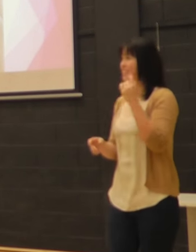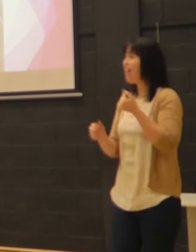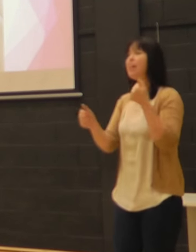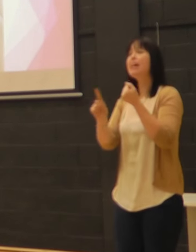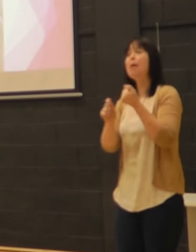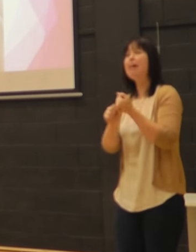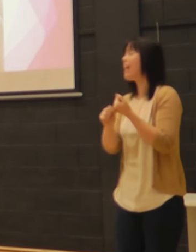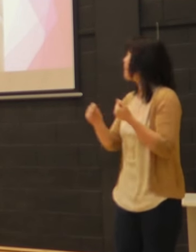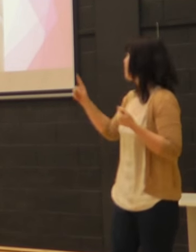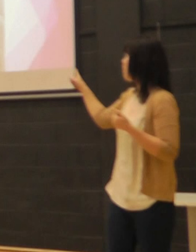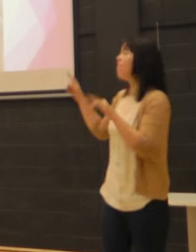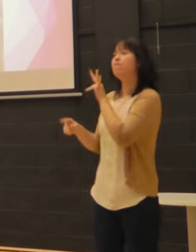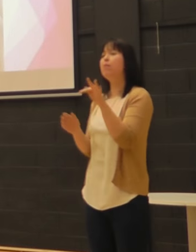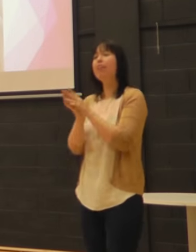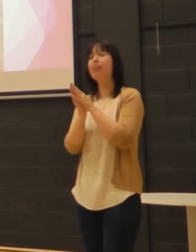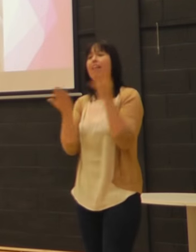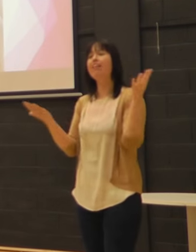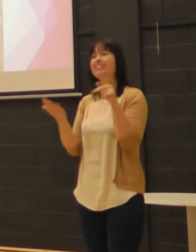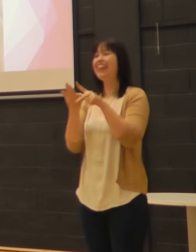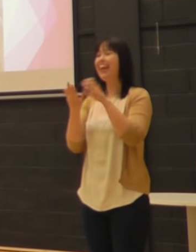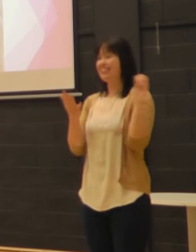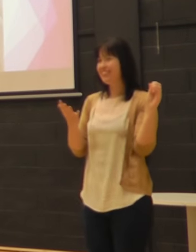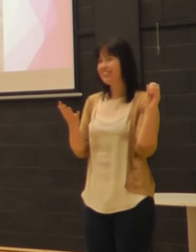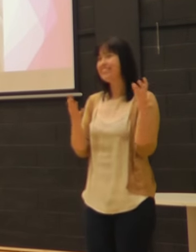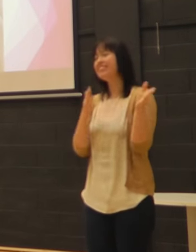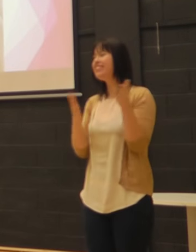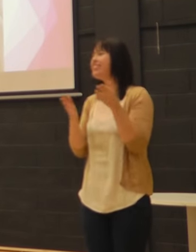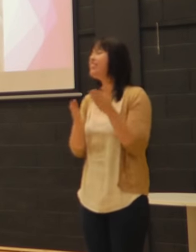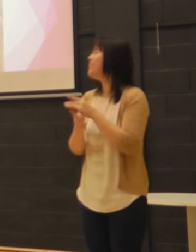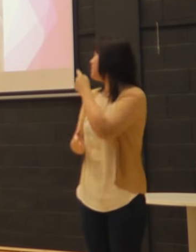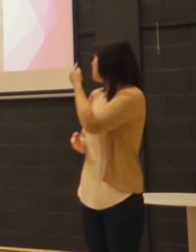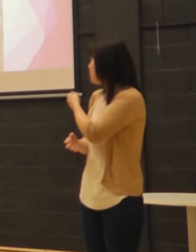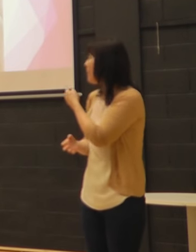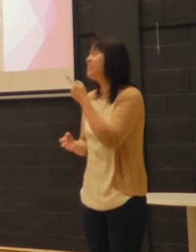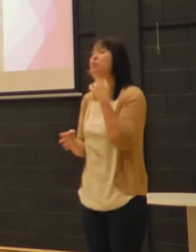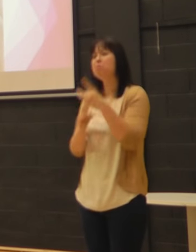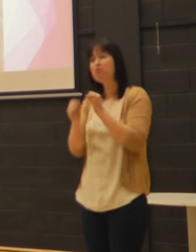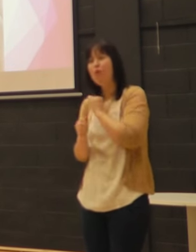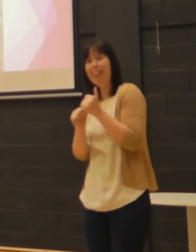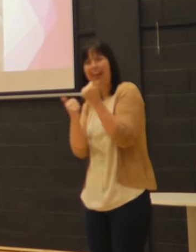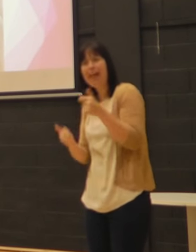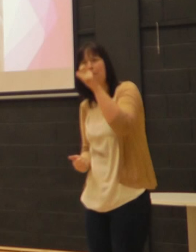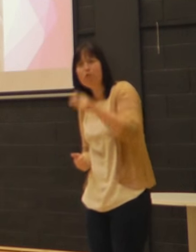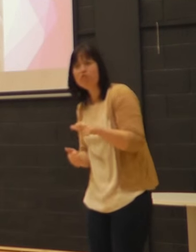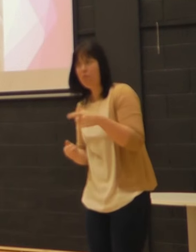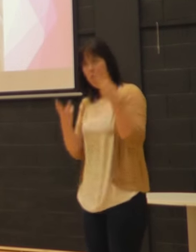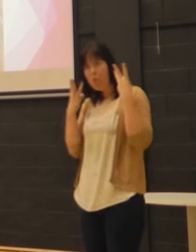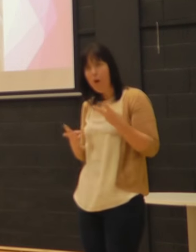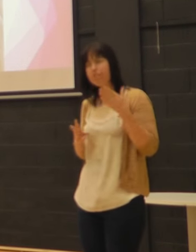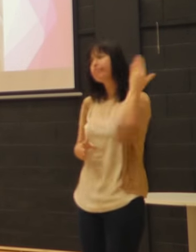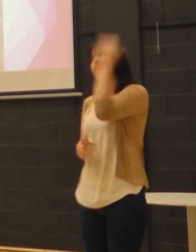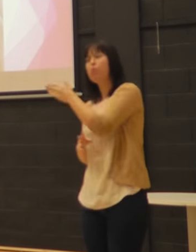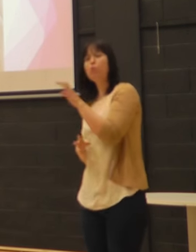I think, late 80s. Which was about ensuring that anybody who did want to travel